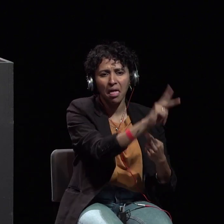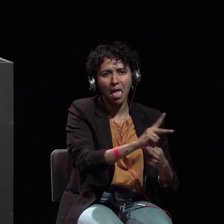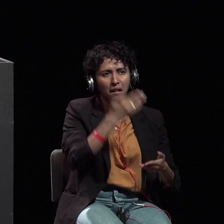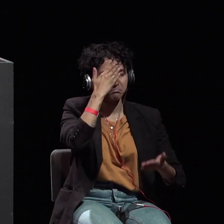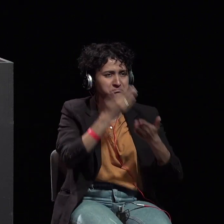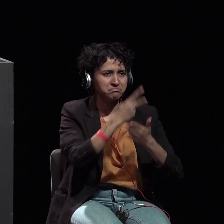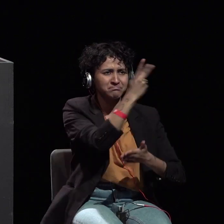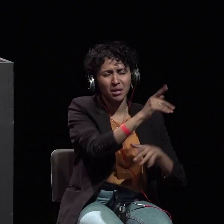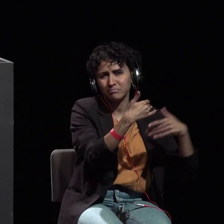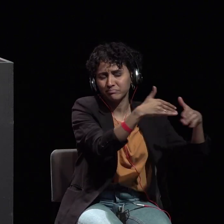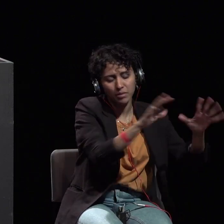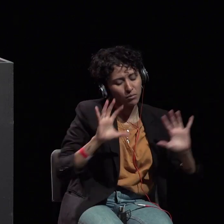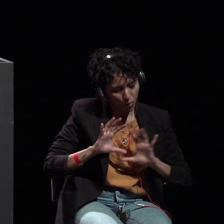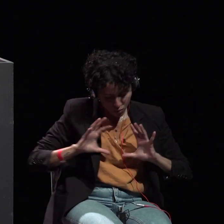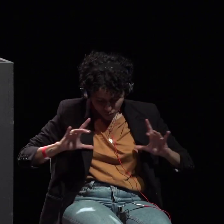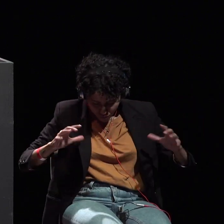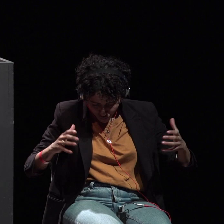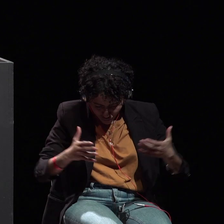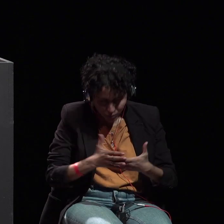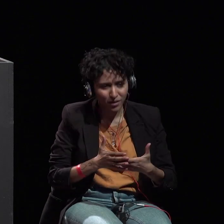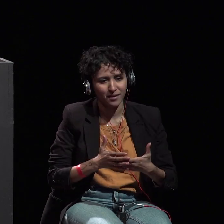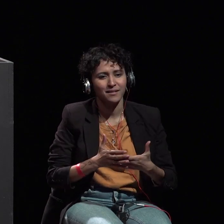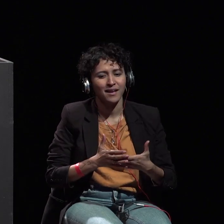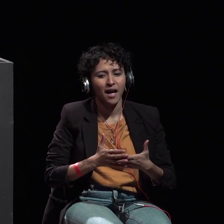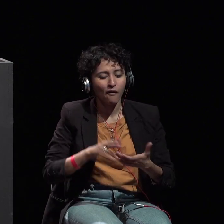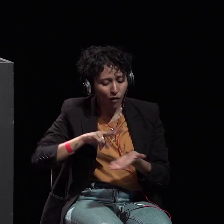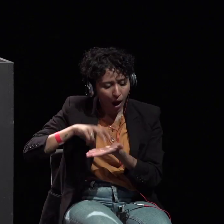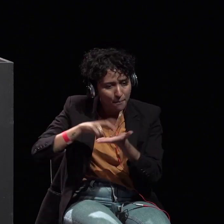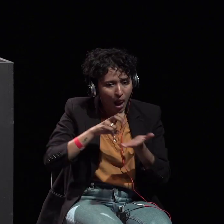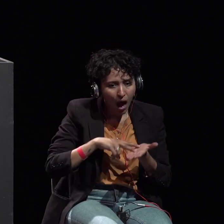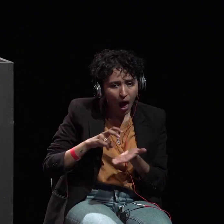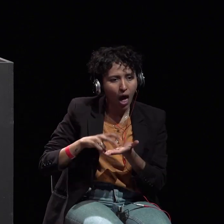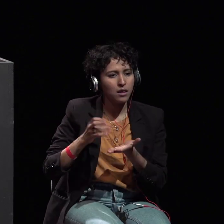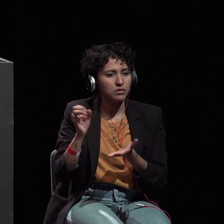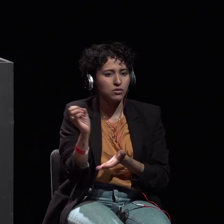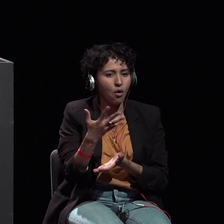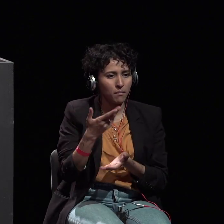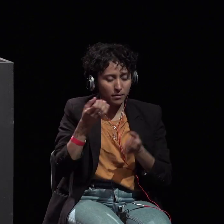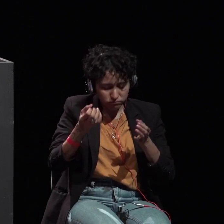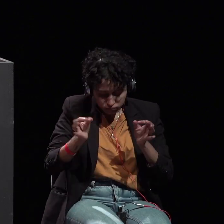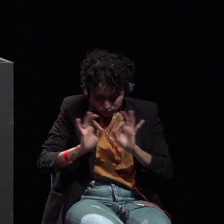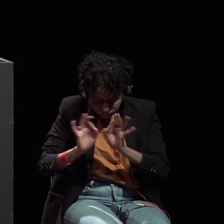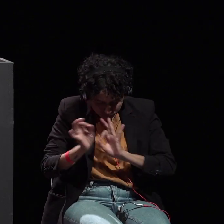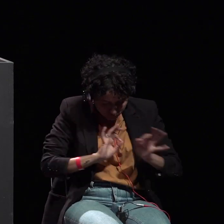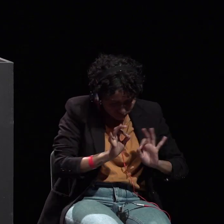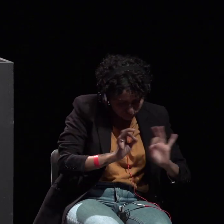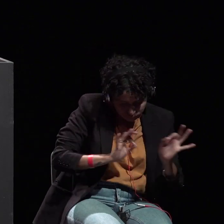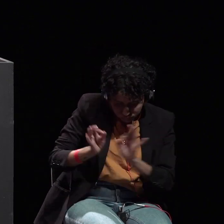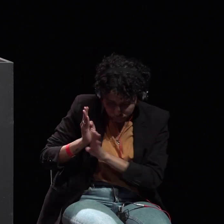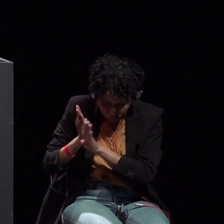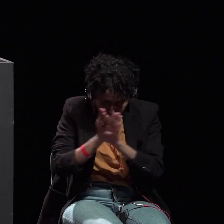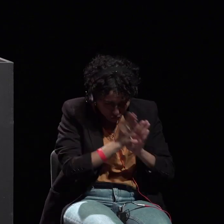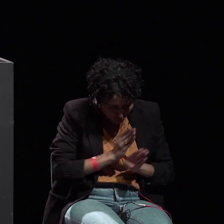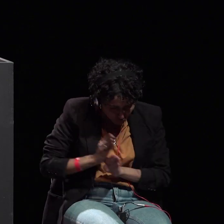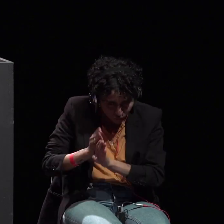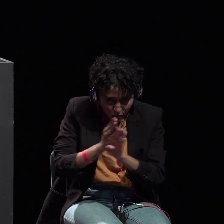to concealment, where belongings are no longer available to potential claimants. They're not visible, they can't be